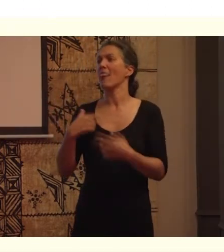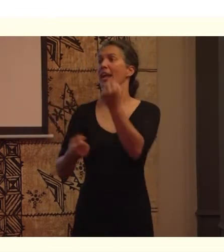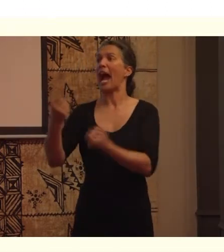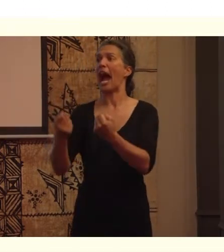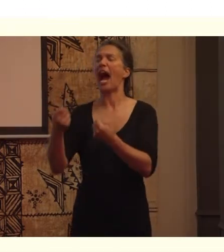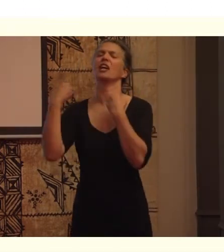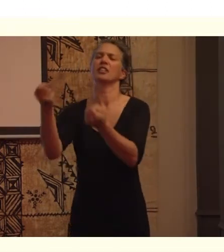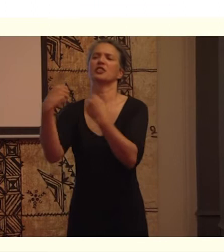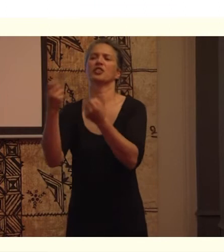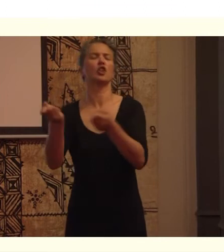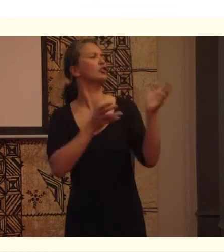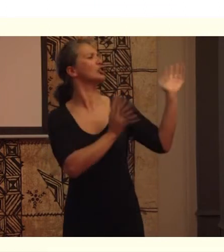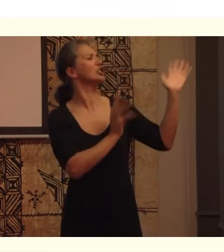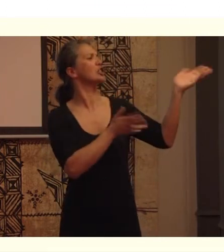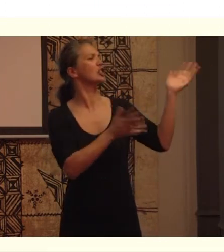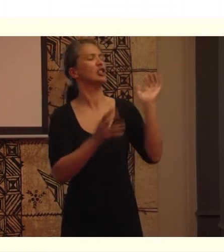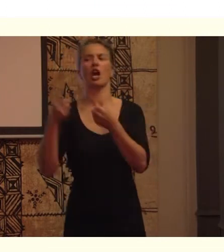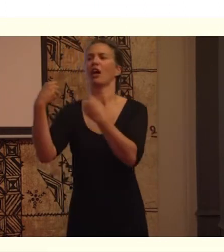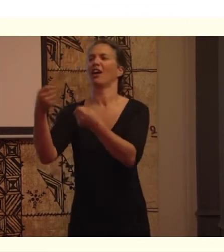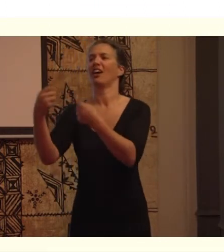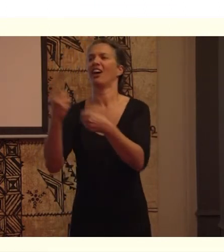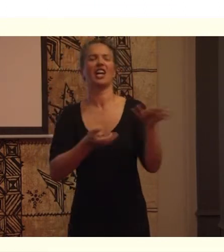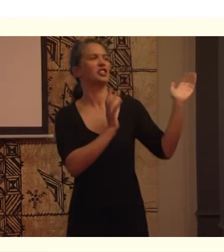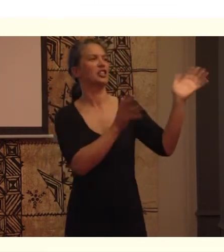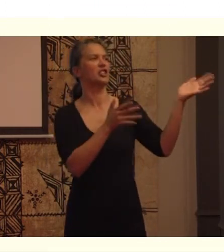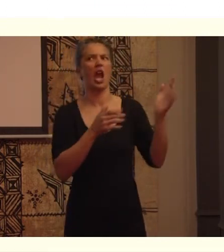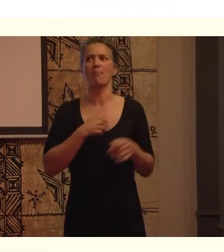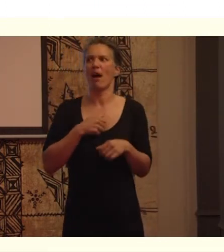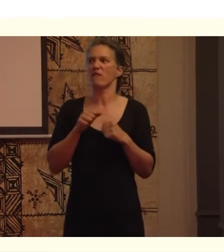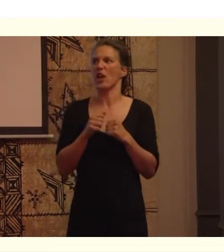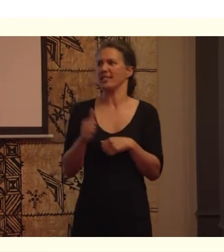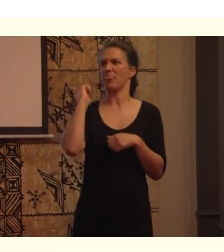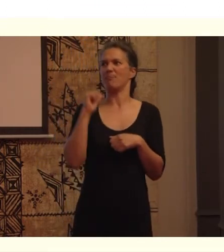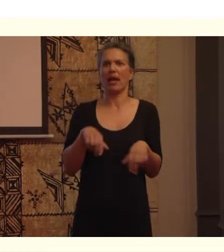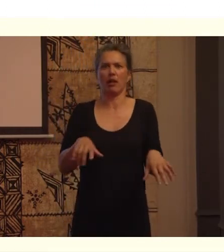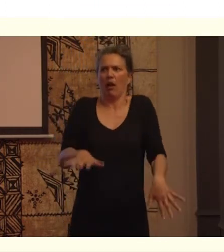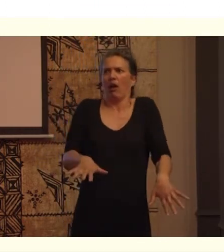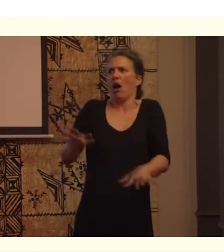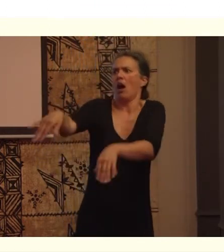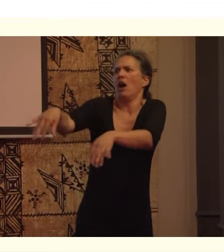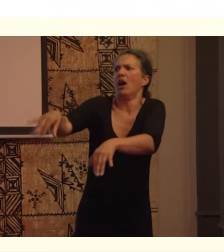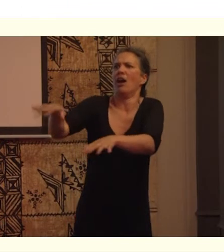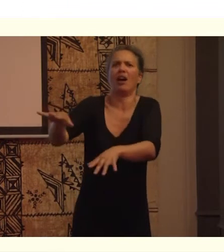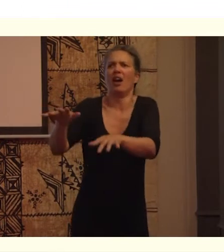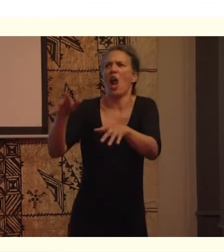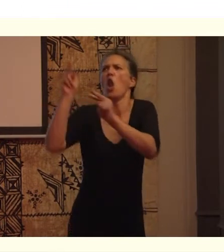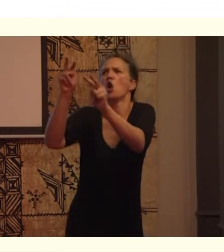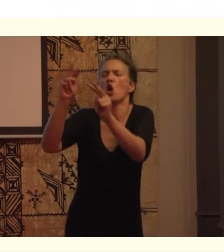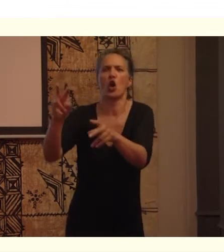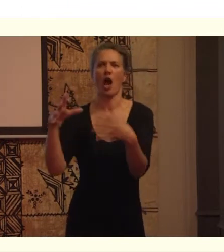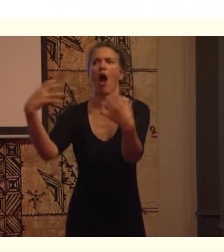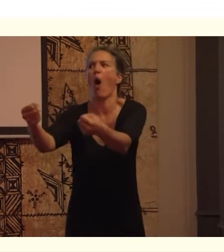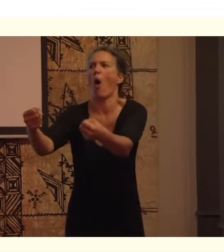car, so she'll be driving, she'll talk to us, and then she'll look at us again, and then everyone's like, whoa, tell your mum to put the hands on the steering wheel.